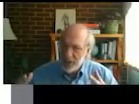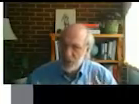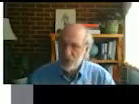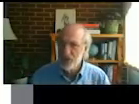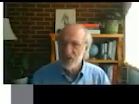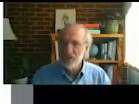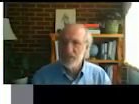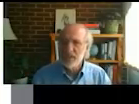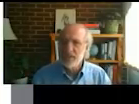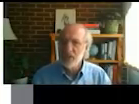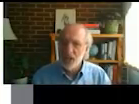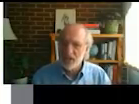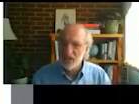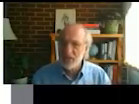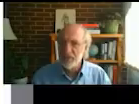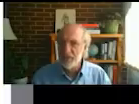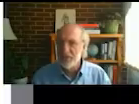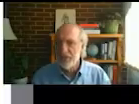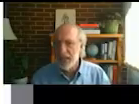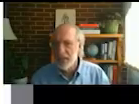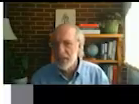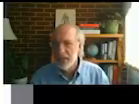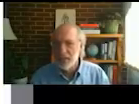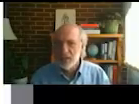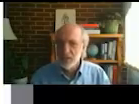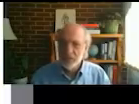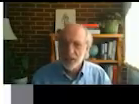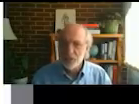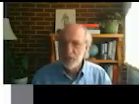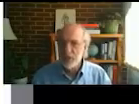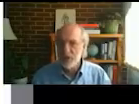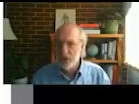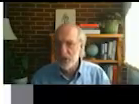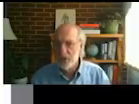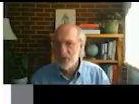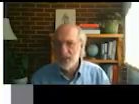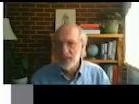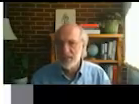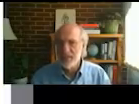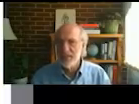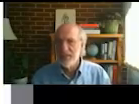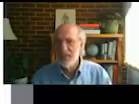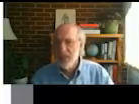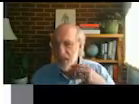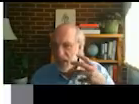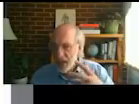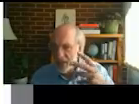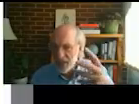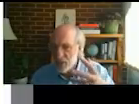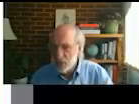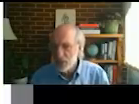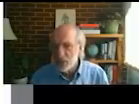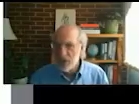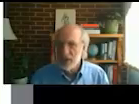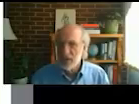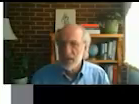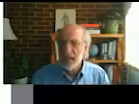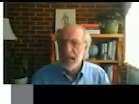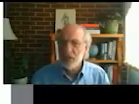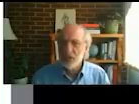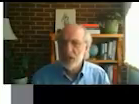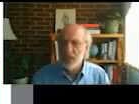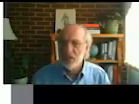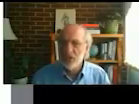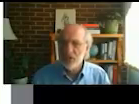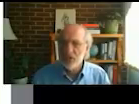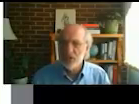natural conditions, in lots of different varied environmental circumstances that will